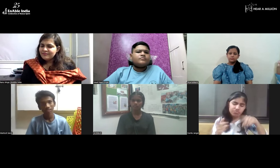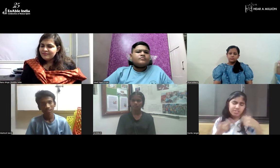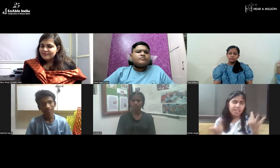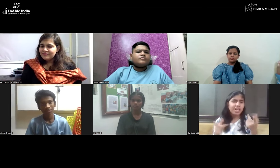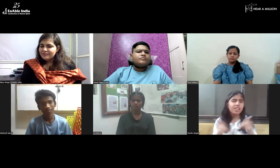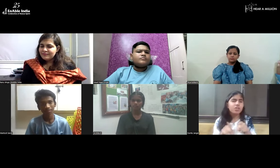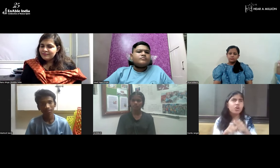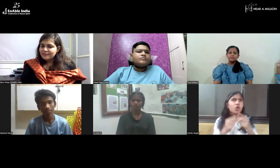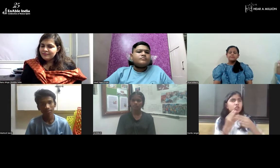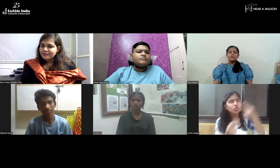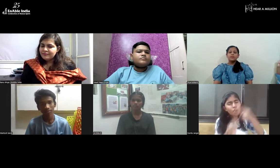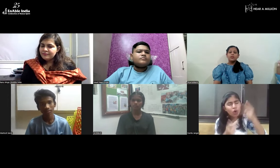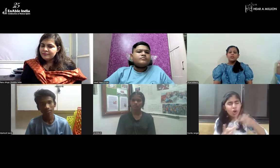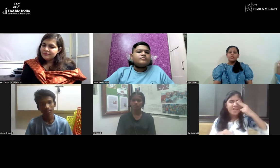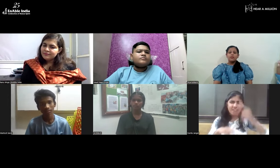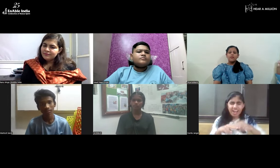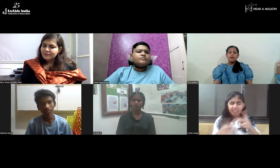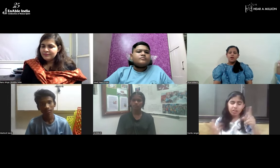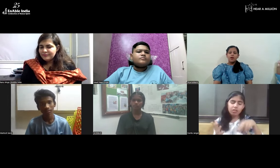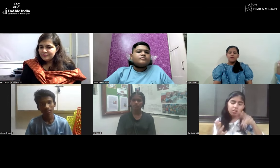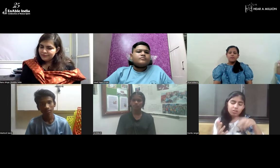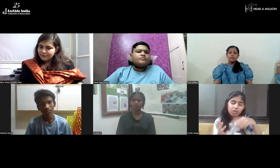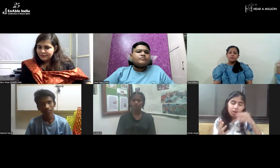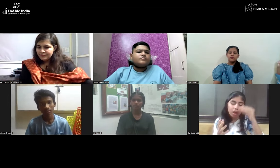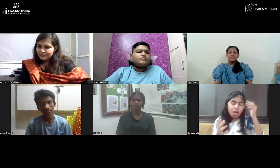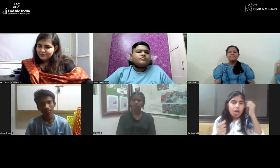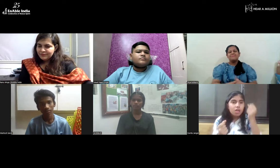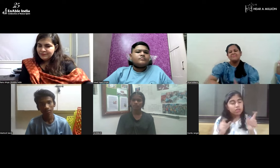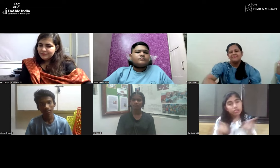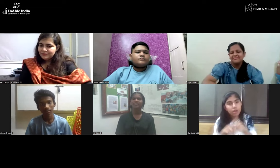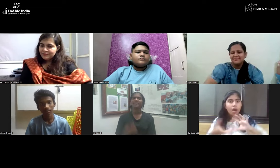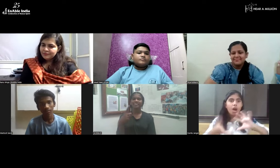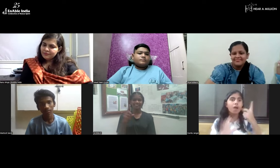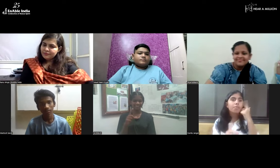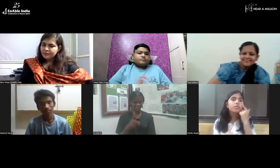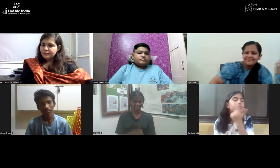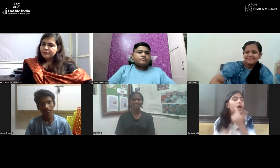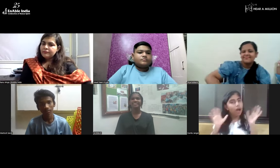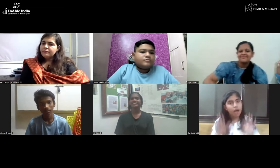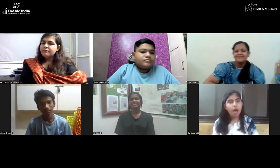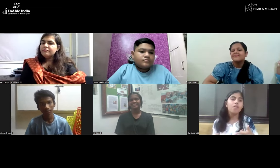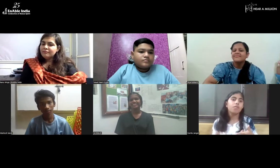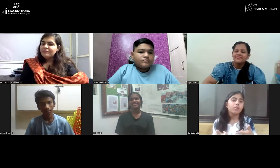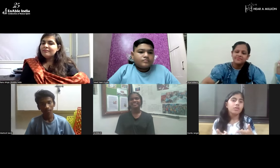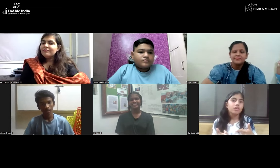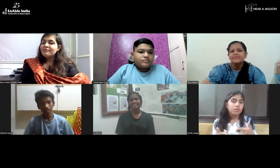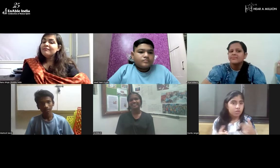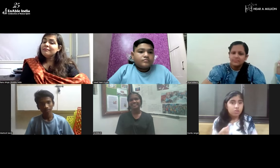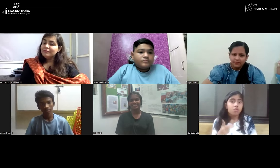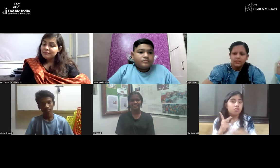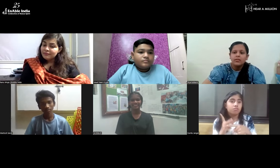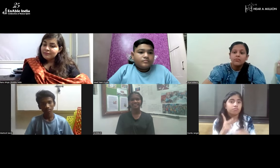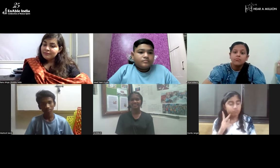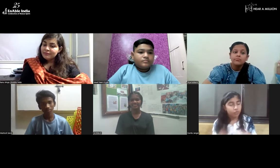principal. Principal. Okay, so what I'm saying is it's important to take that first step and tell